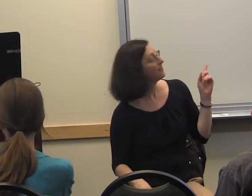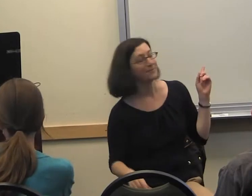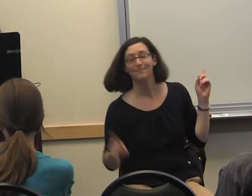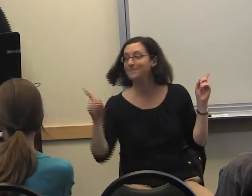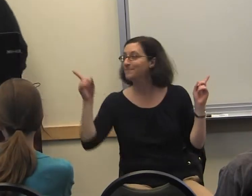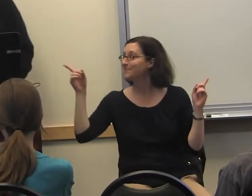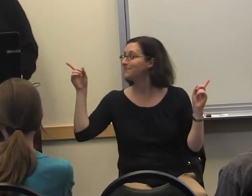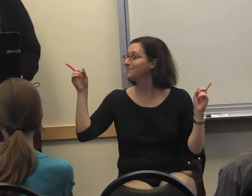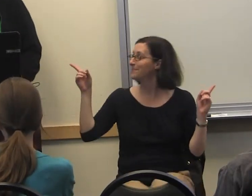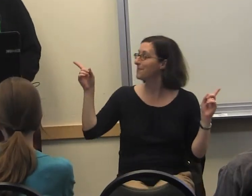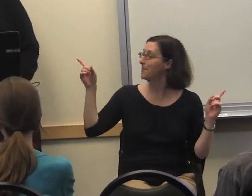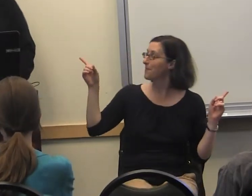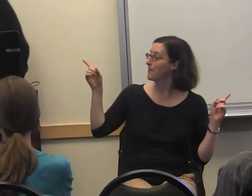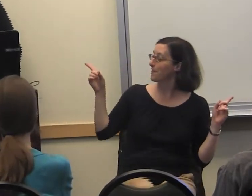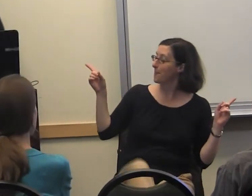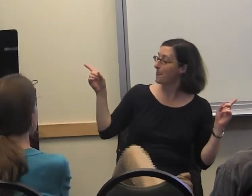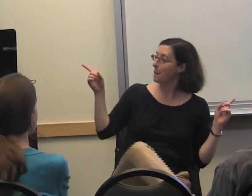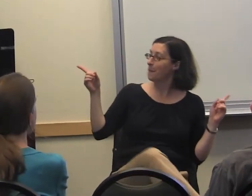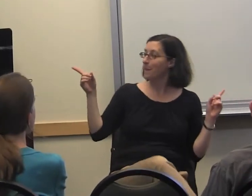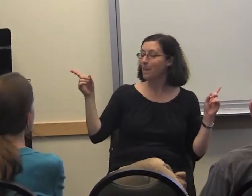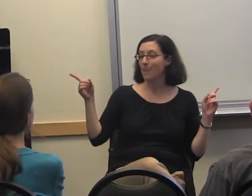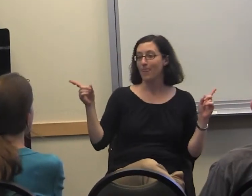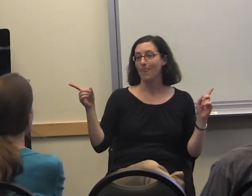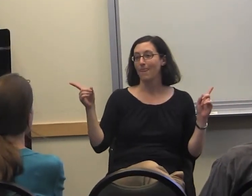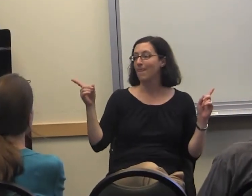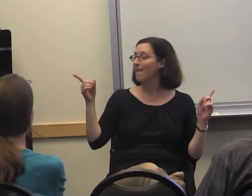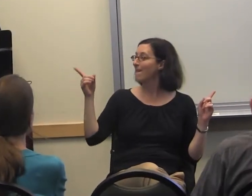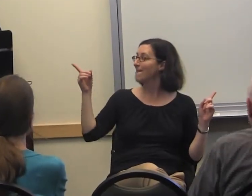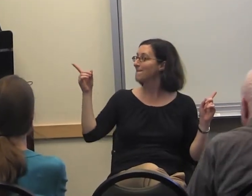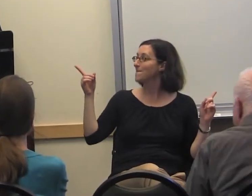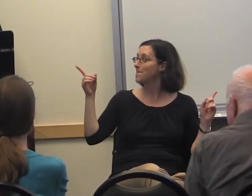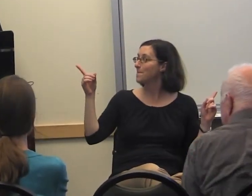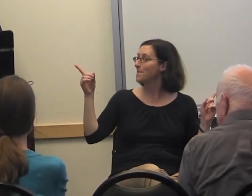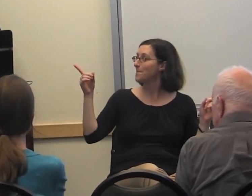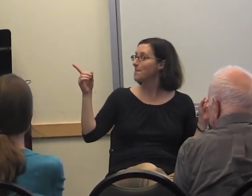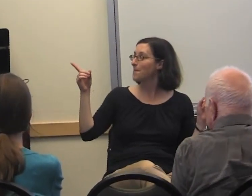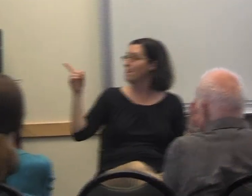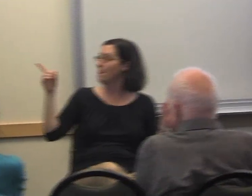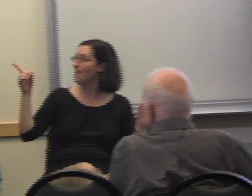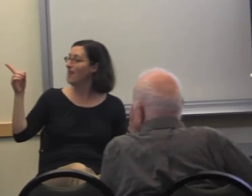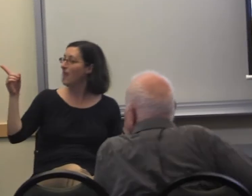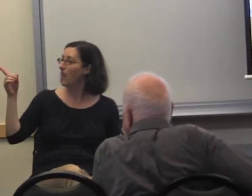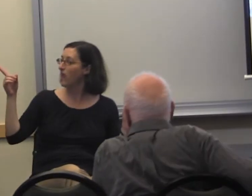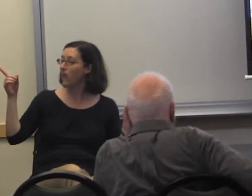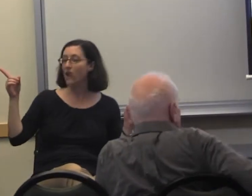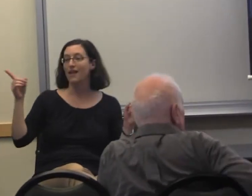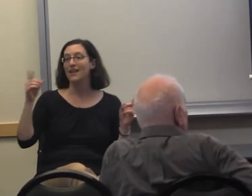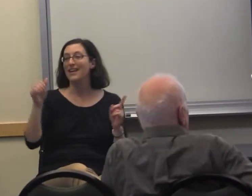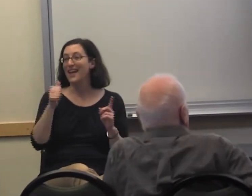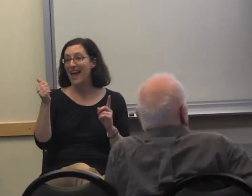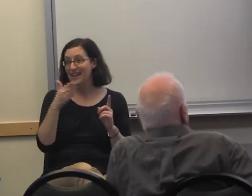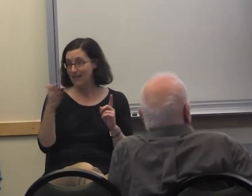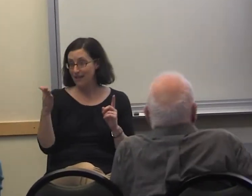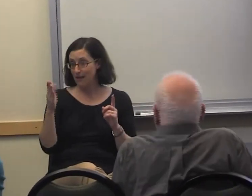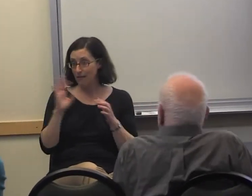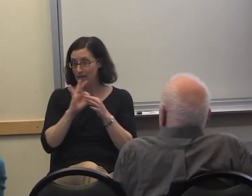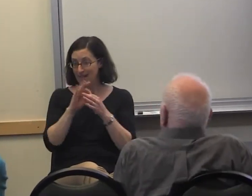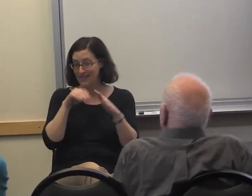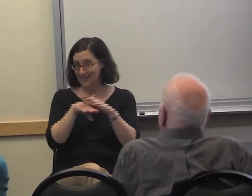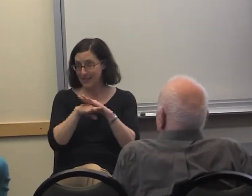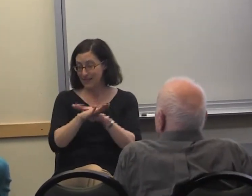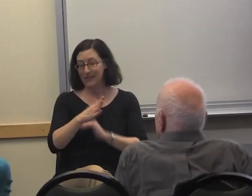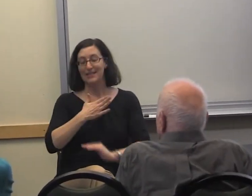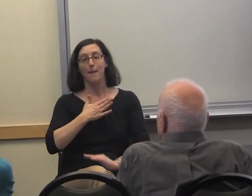Yeah, please. As it's and I should say what I'm about to say, and anything that I say about accessibility, this is my opinion